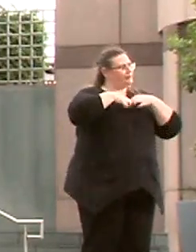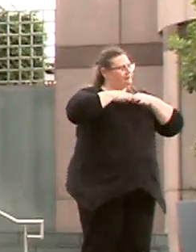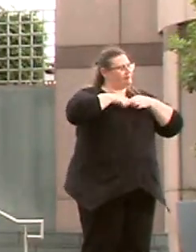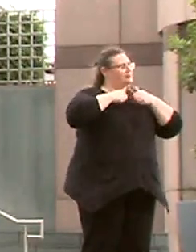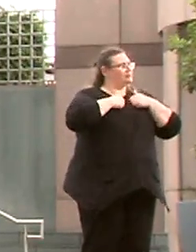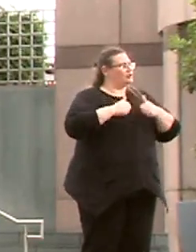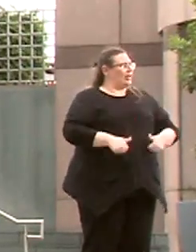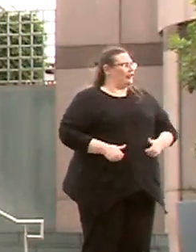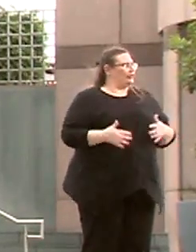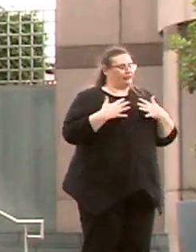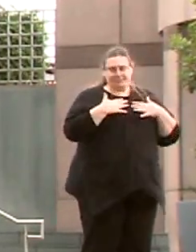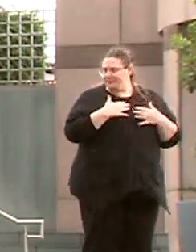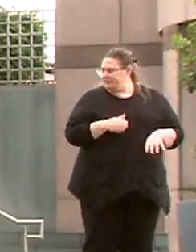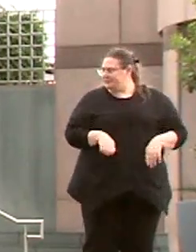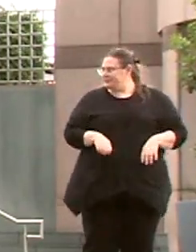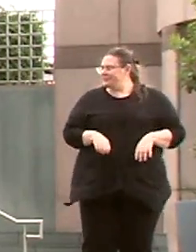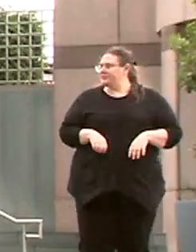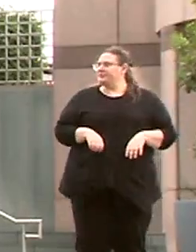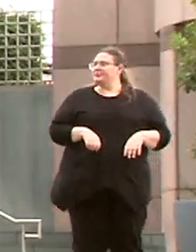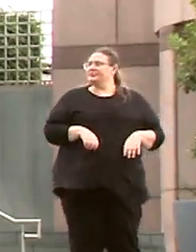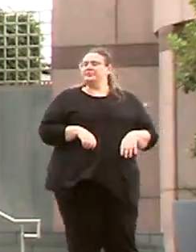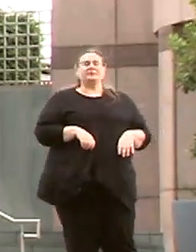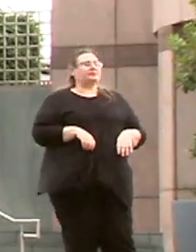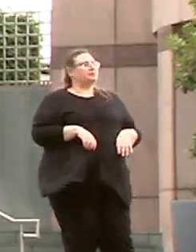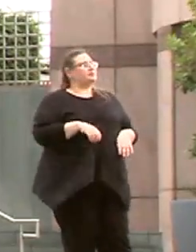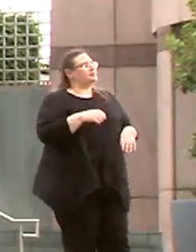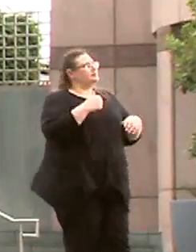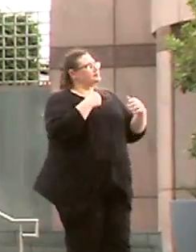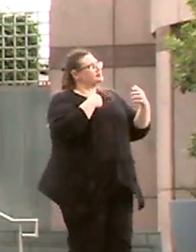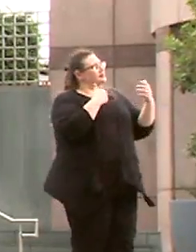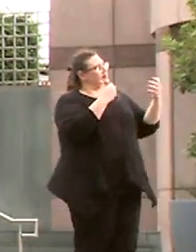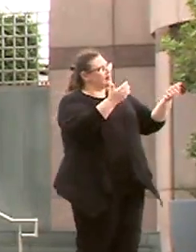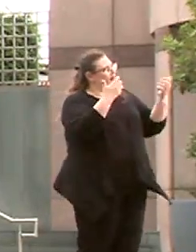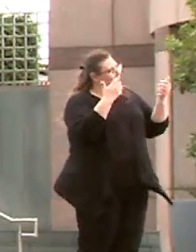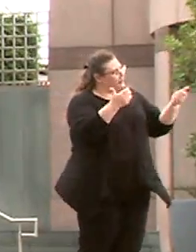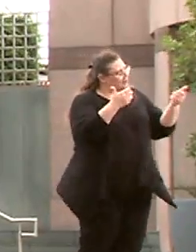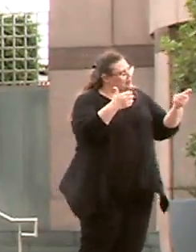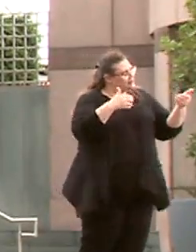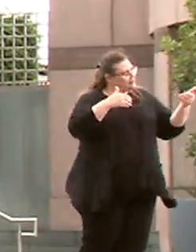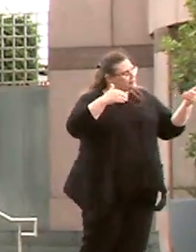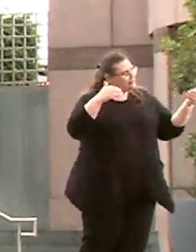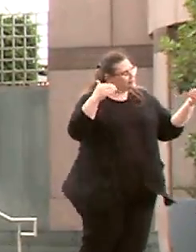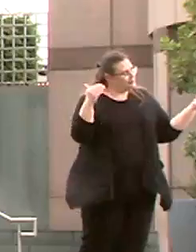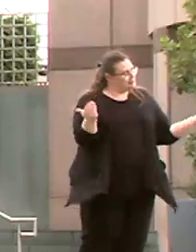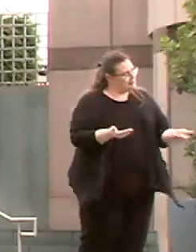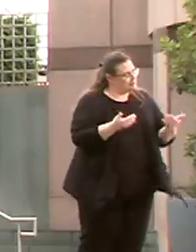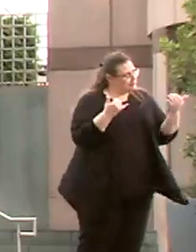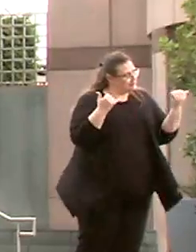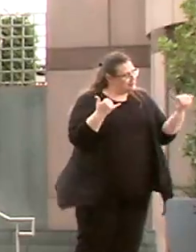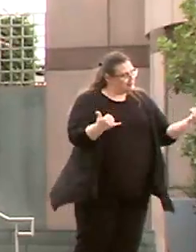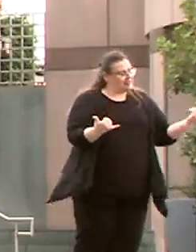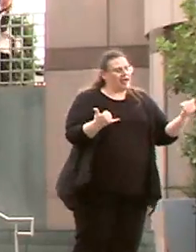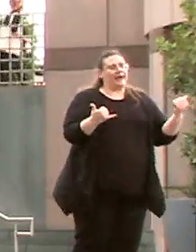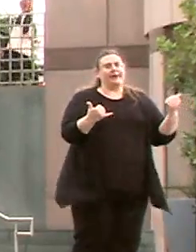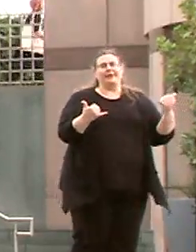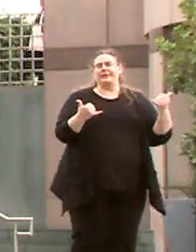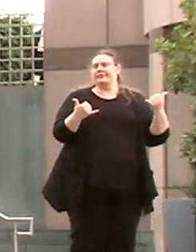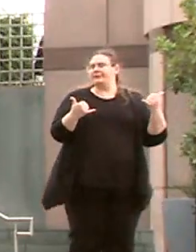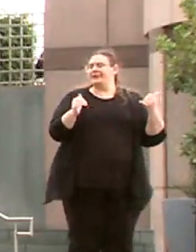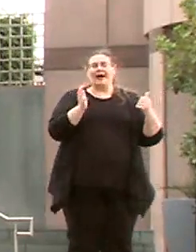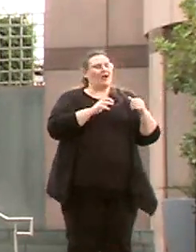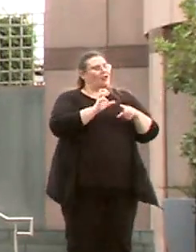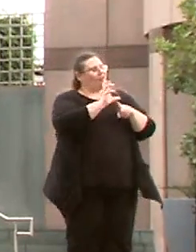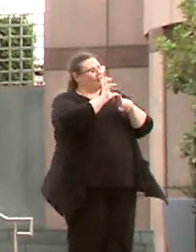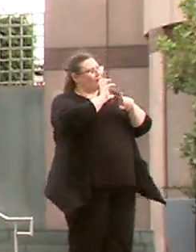Captions appear on screen. I wanted to introduce you now to our